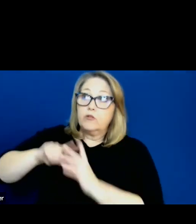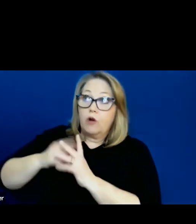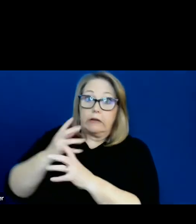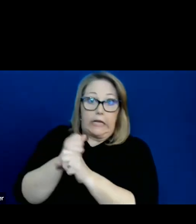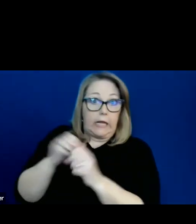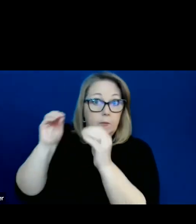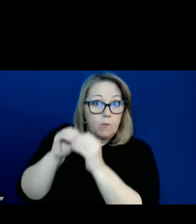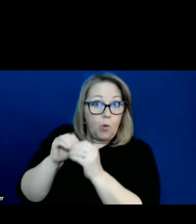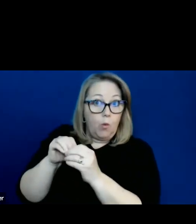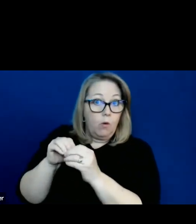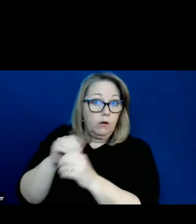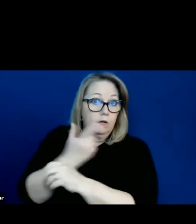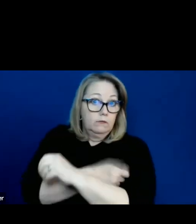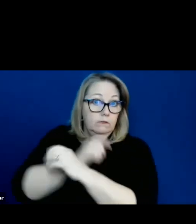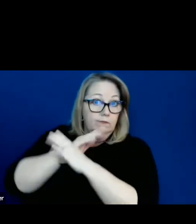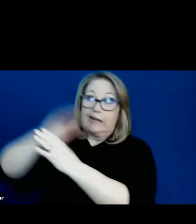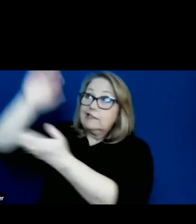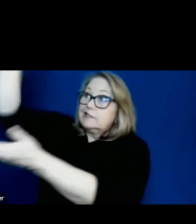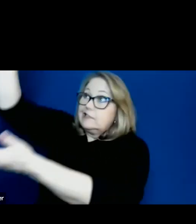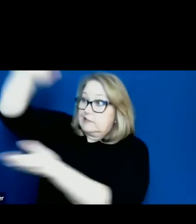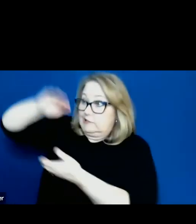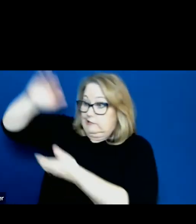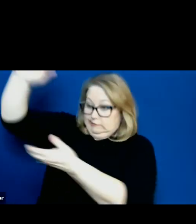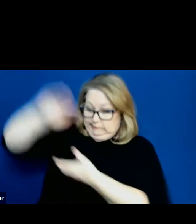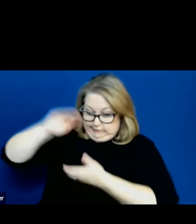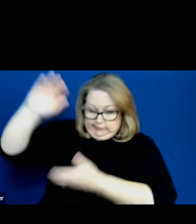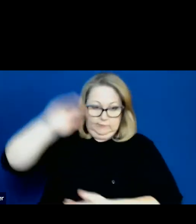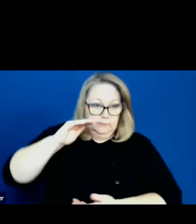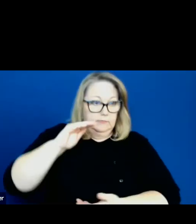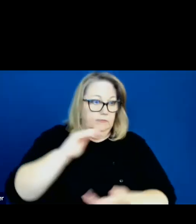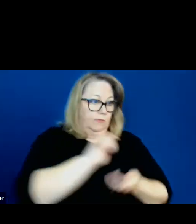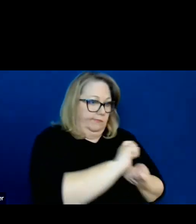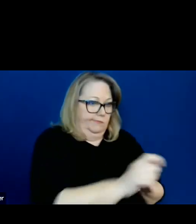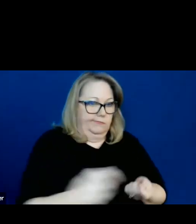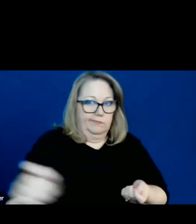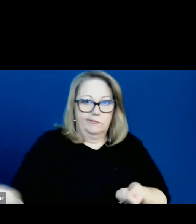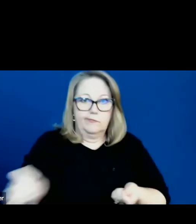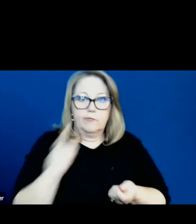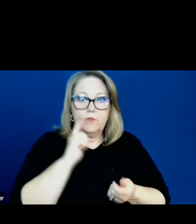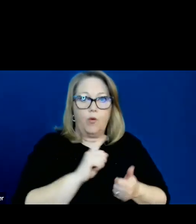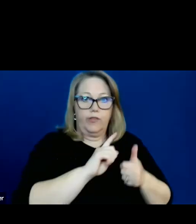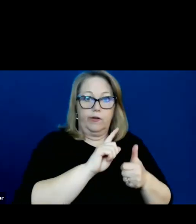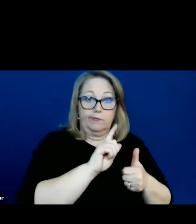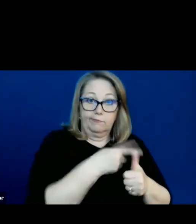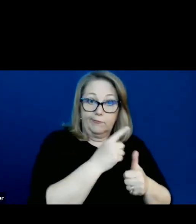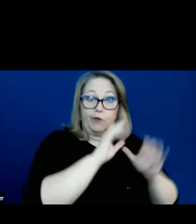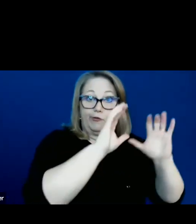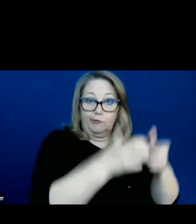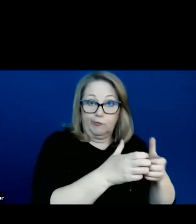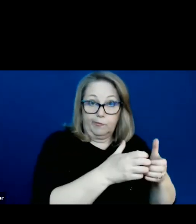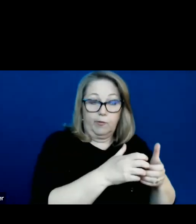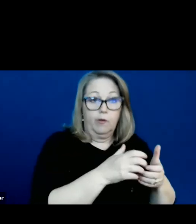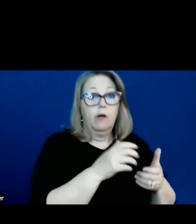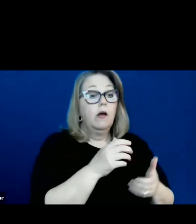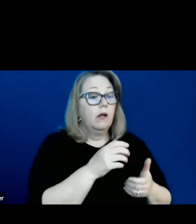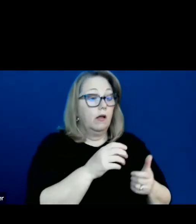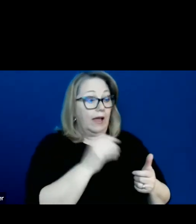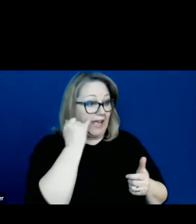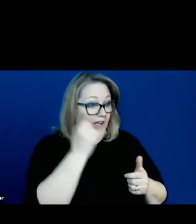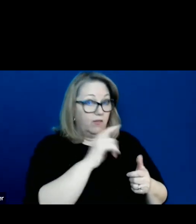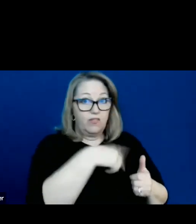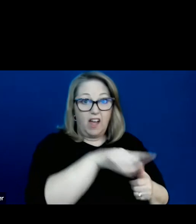and distributed to counties, some regions of the state may move into the next tier sooner than others, based on factors such as population size